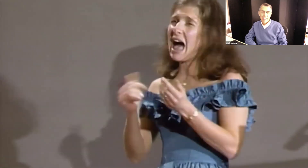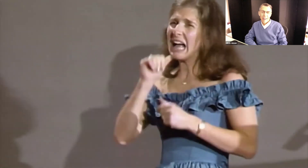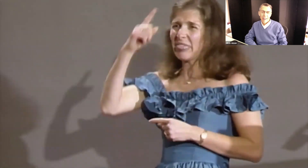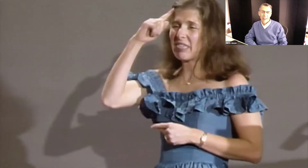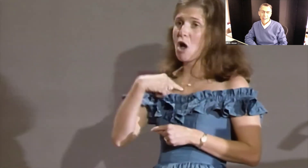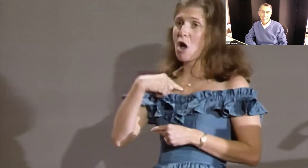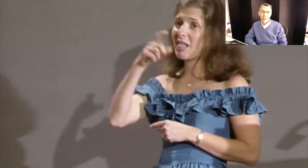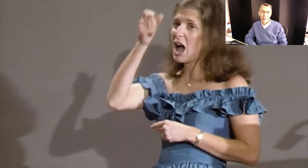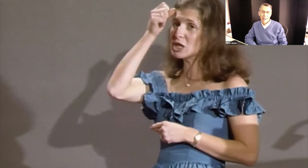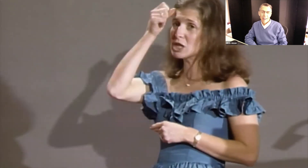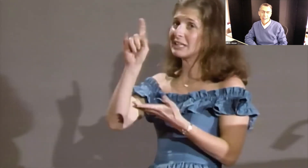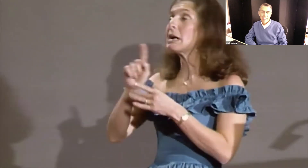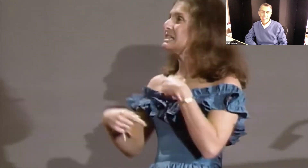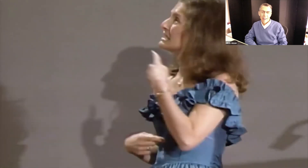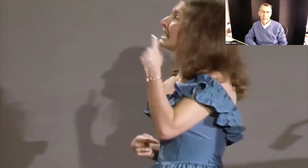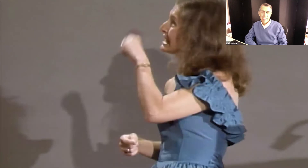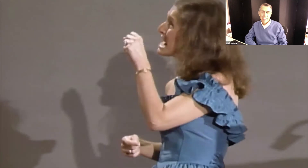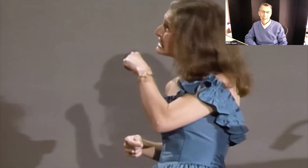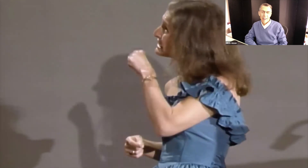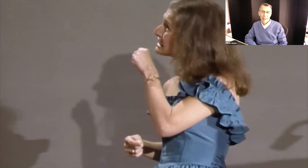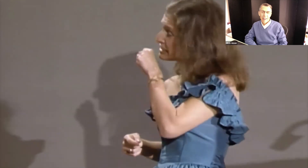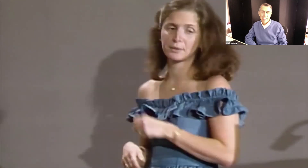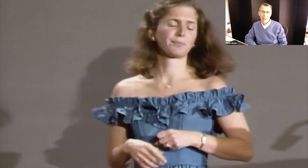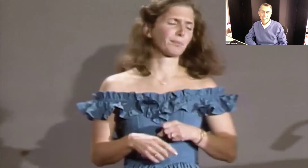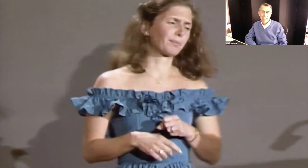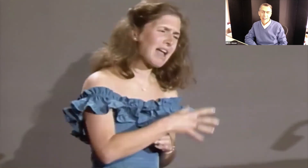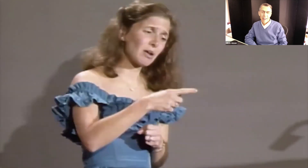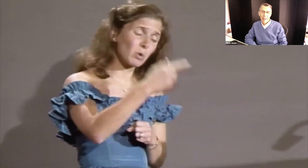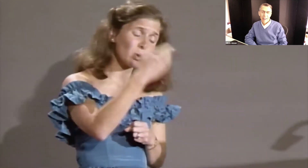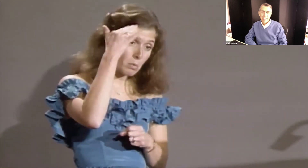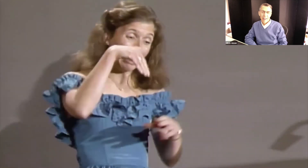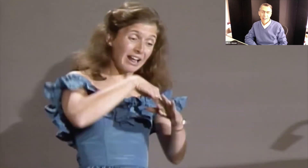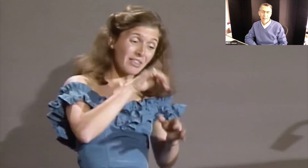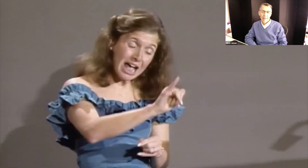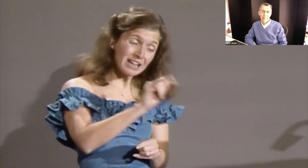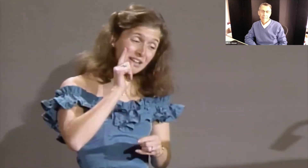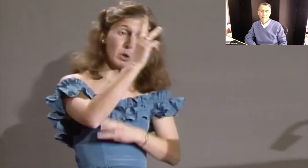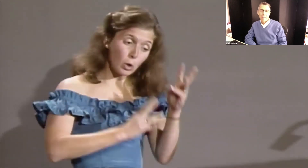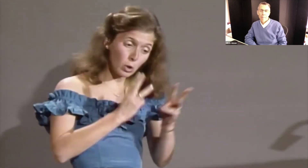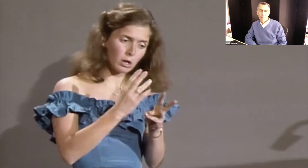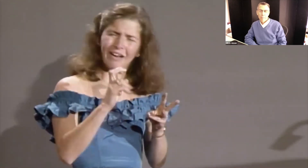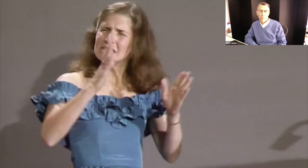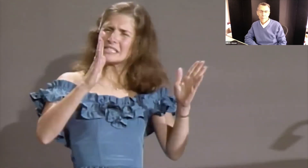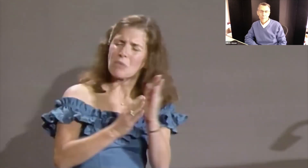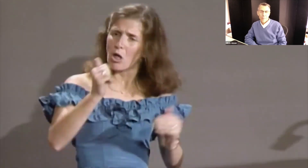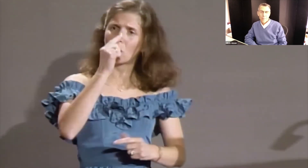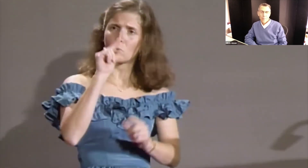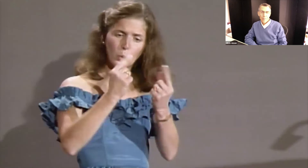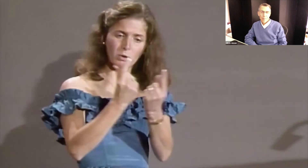don't think I really understood what he was saying to me, but I said yes. And he said, you know, in that deaf world, there's an even smaller group